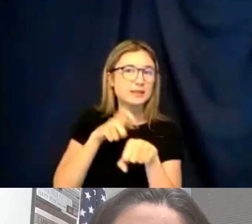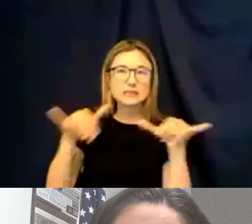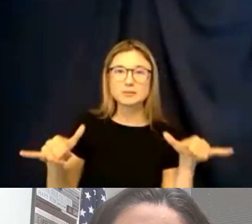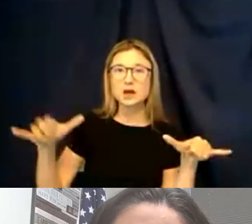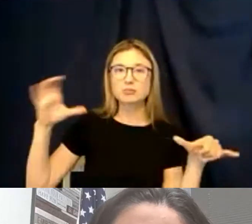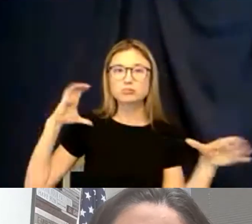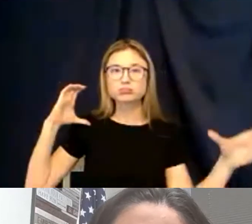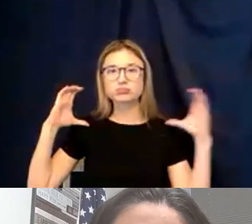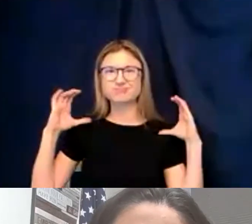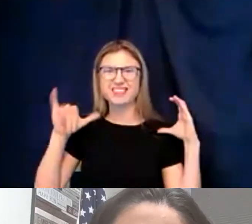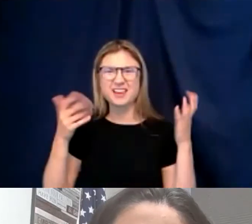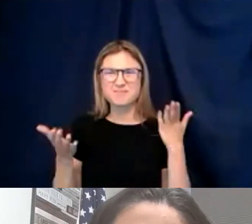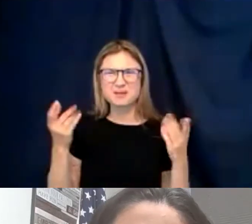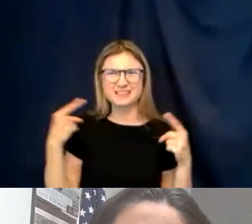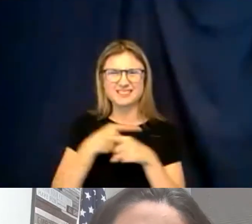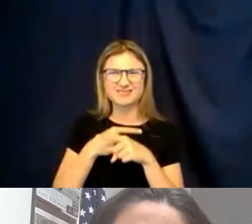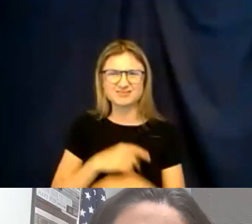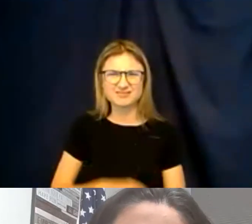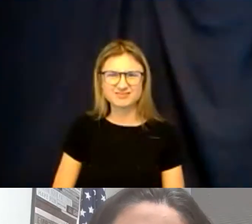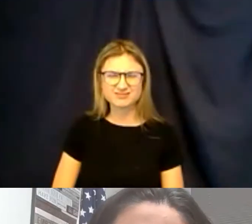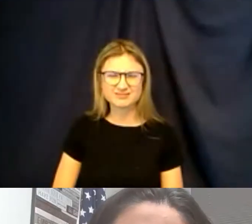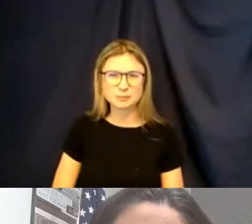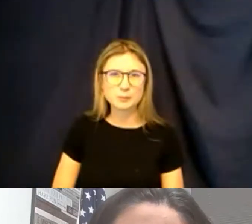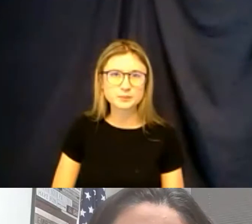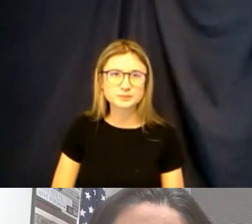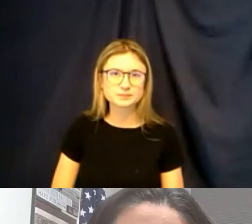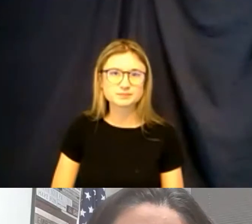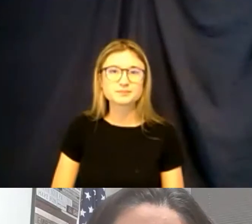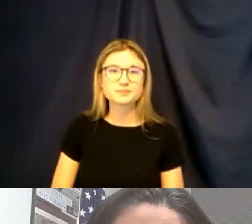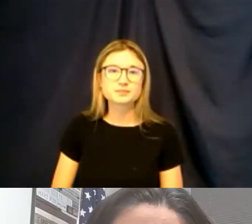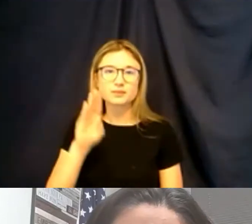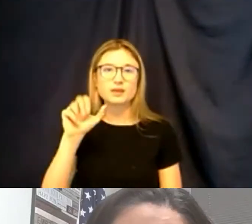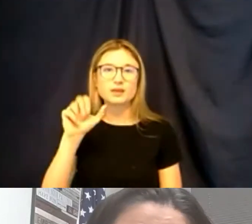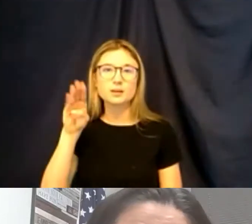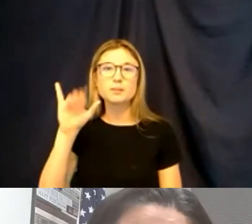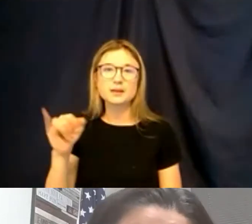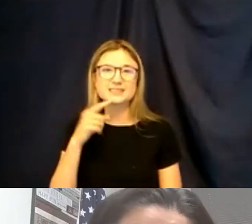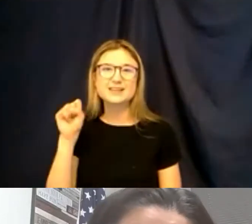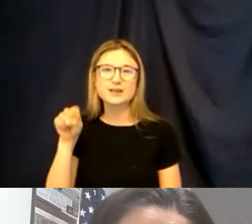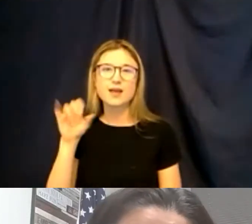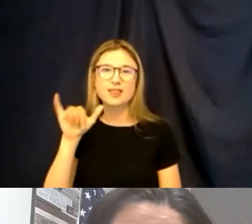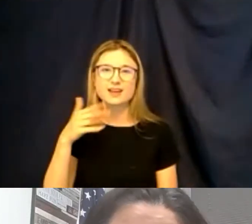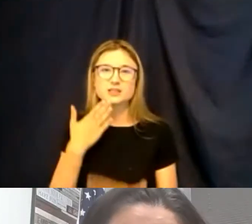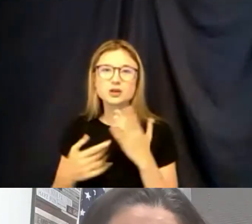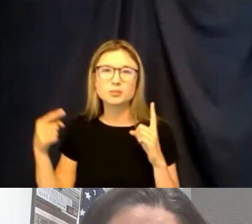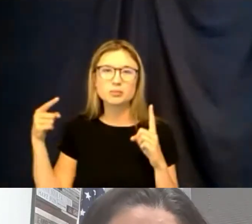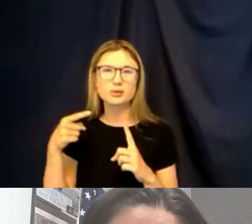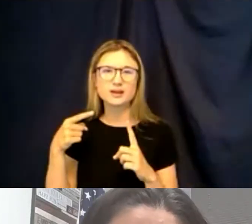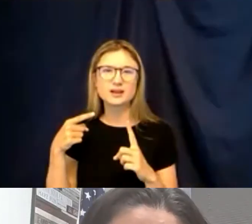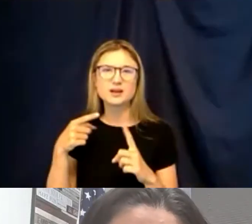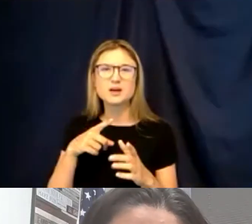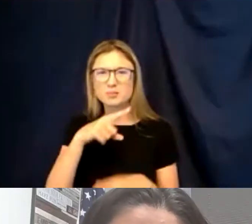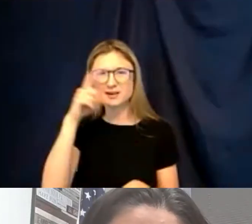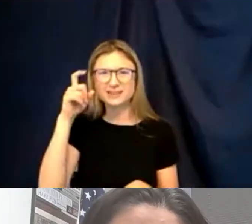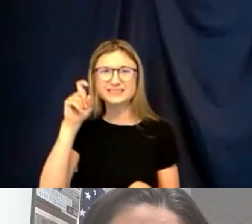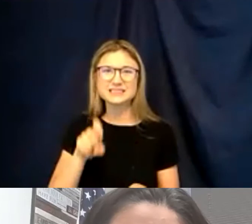conflict. Yeah, that's a good point that she's making. because it requires to be at least, it has to be